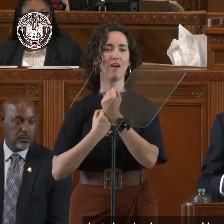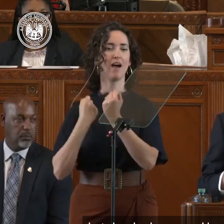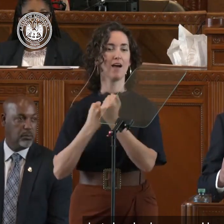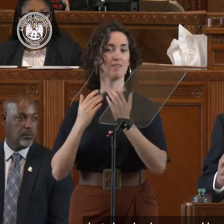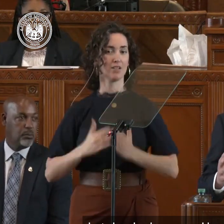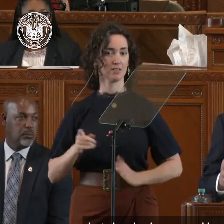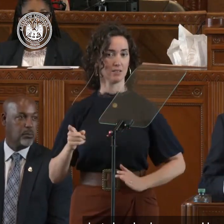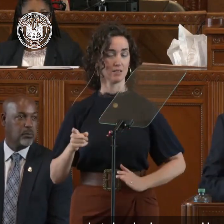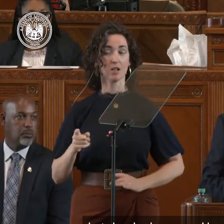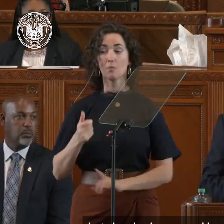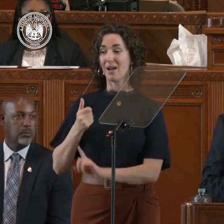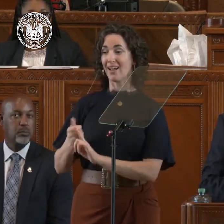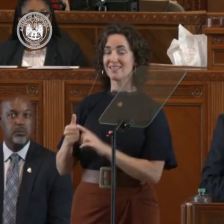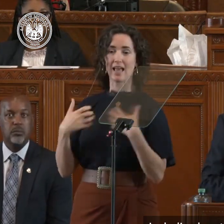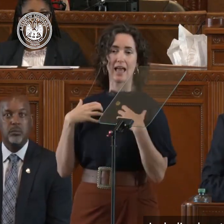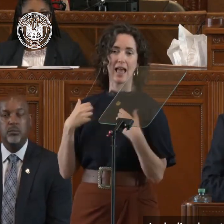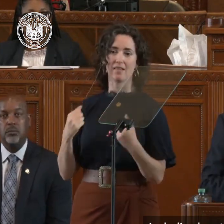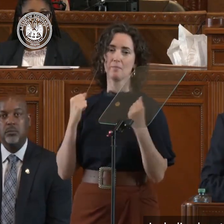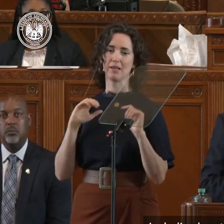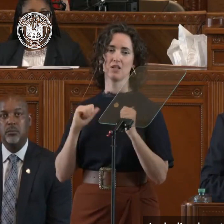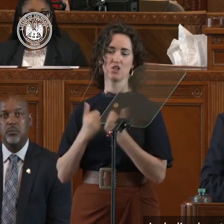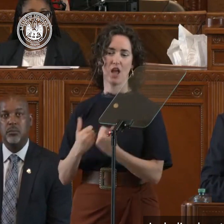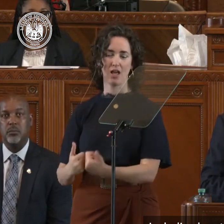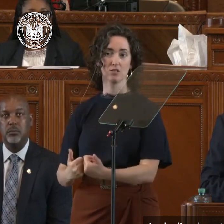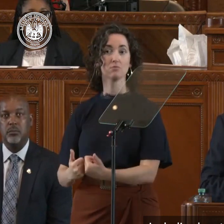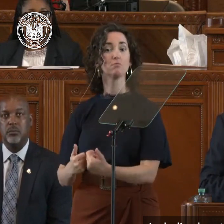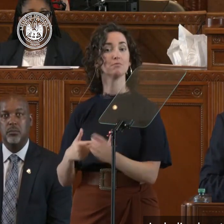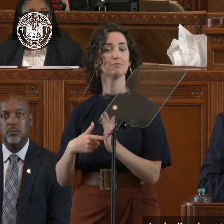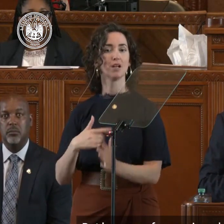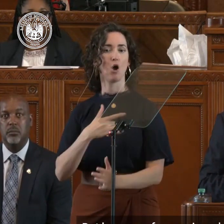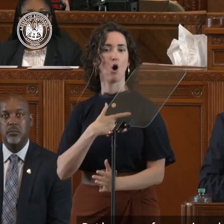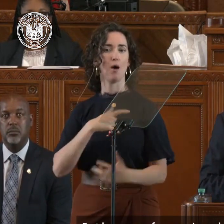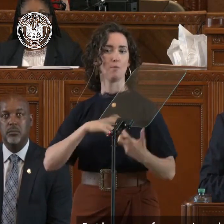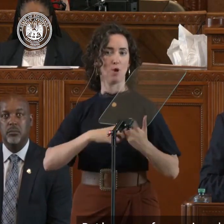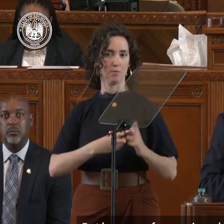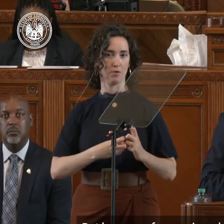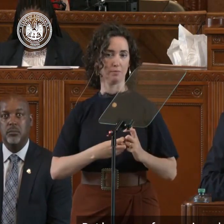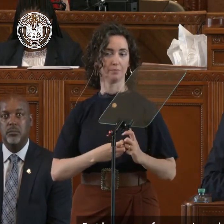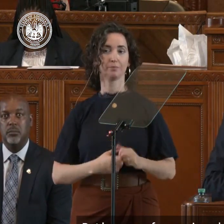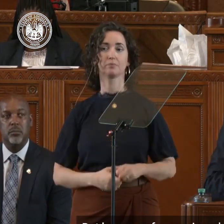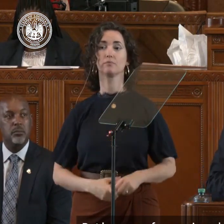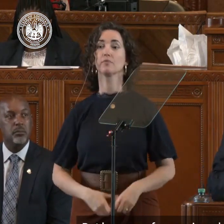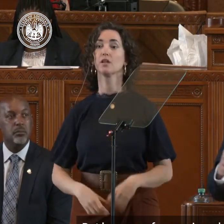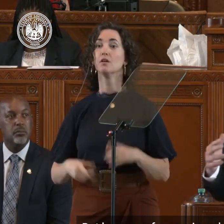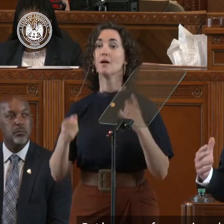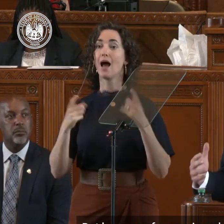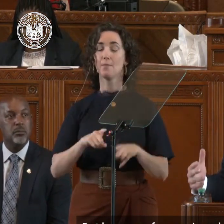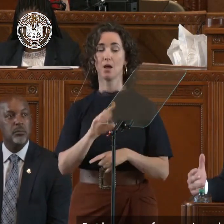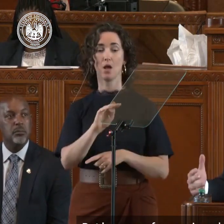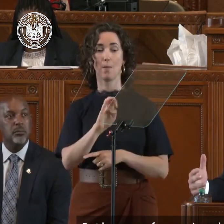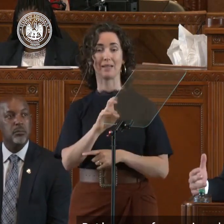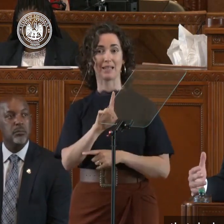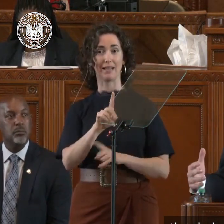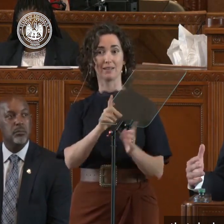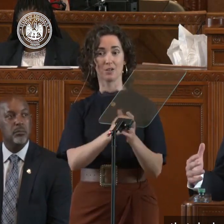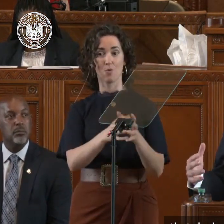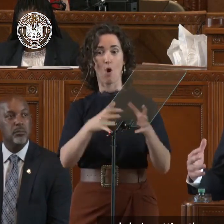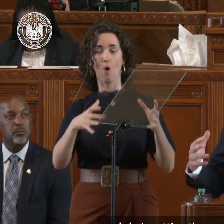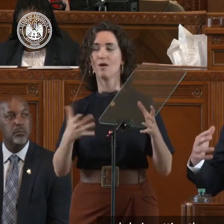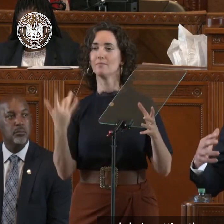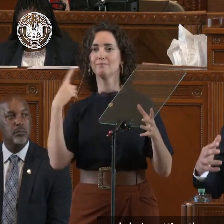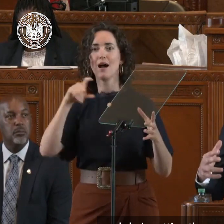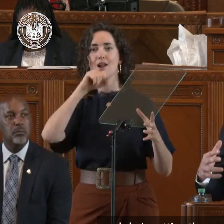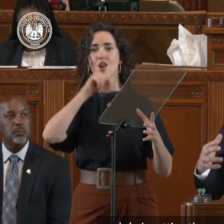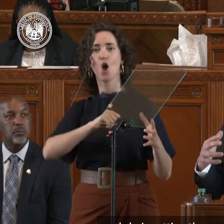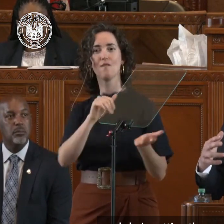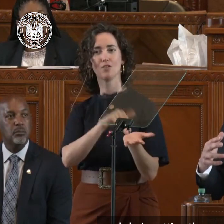also has several health care challenges, including heart issues. But because of expansion, she finally has a doctor that she loves, and